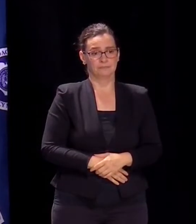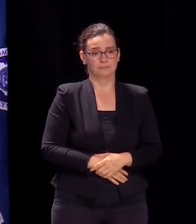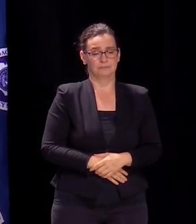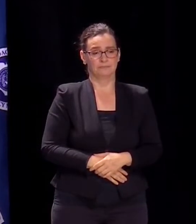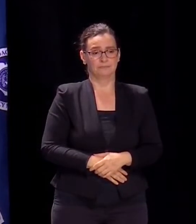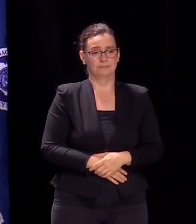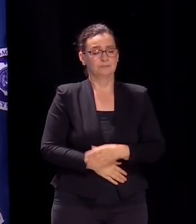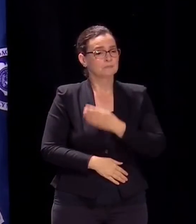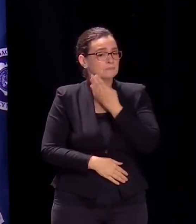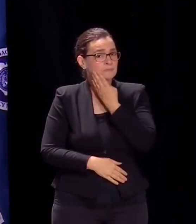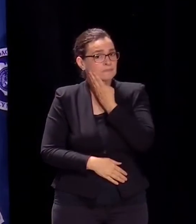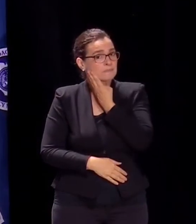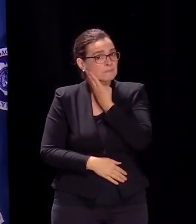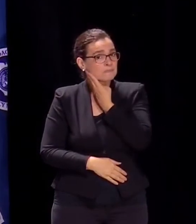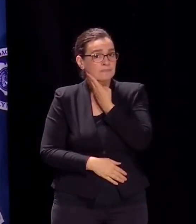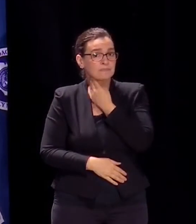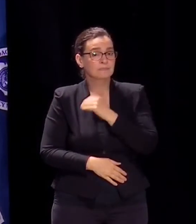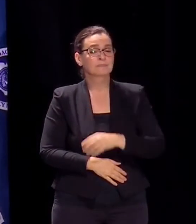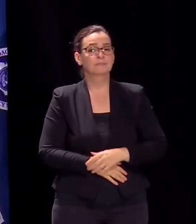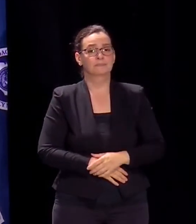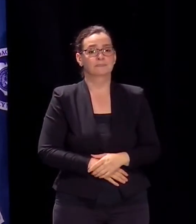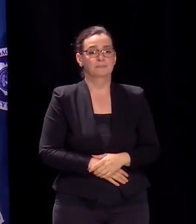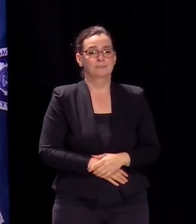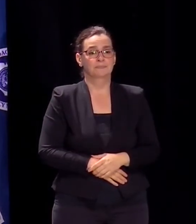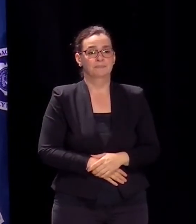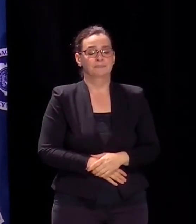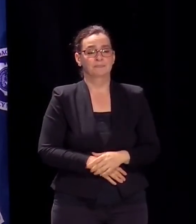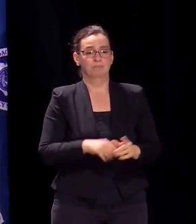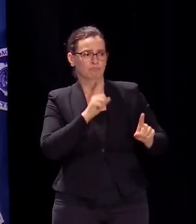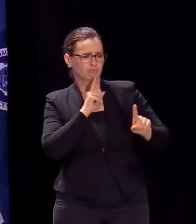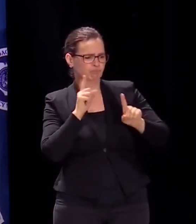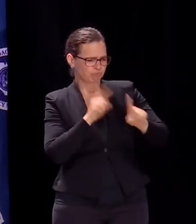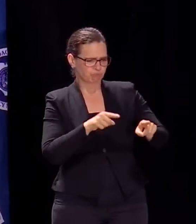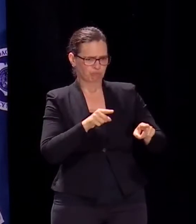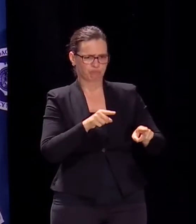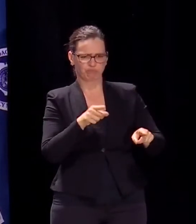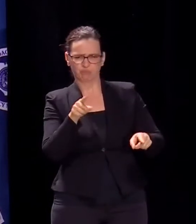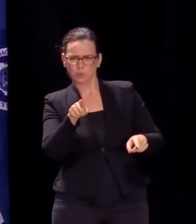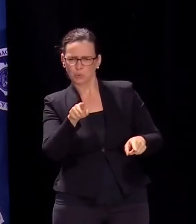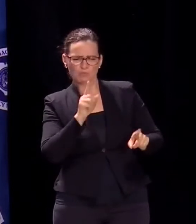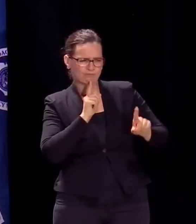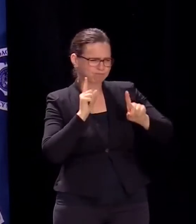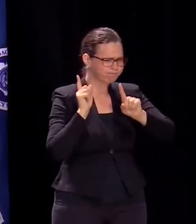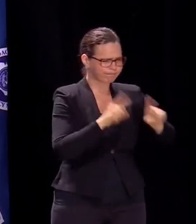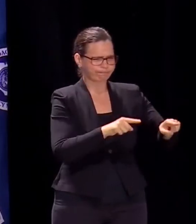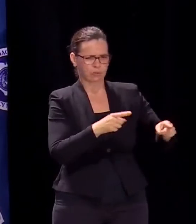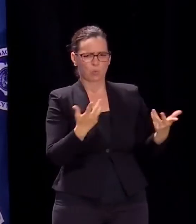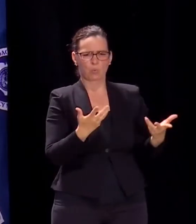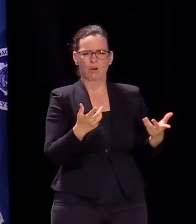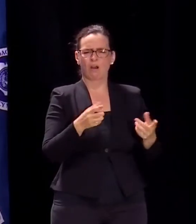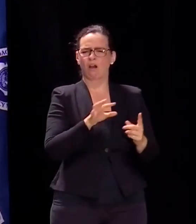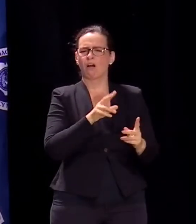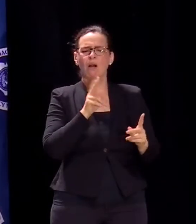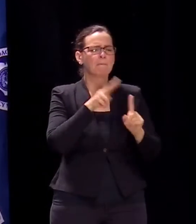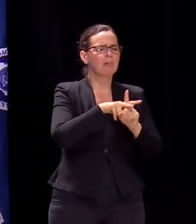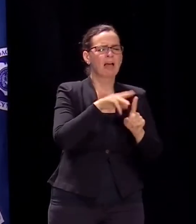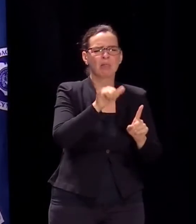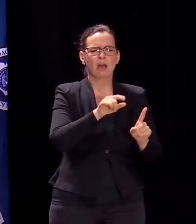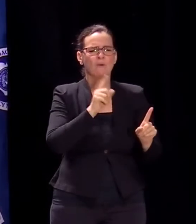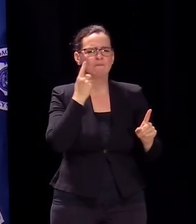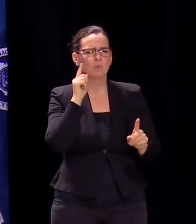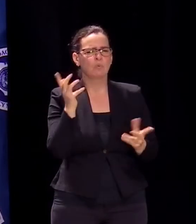the specifics for that, exactly who it applies to, and Will it work retroactively if there were already cases, if it takes